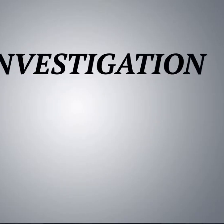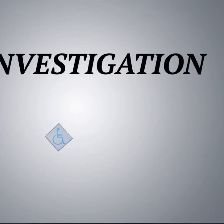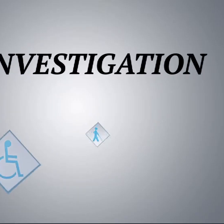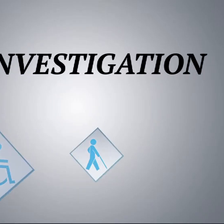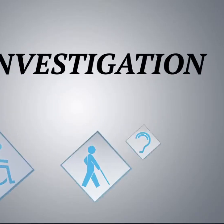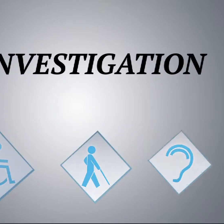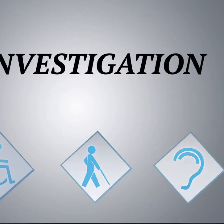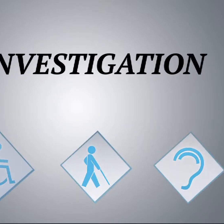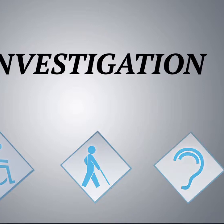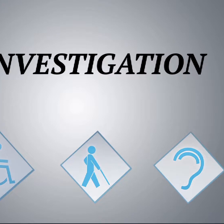Investigation.